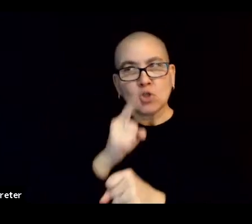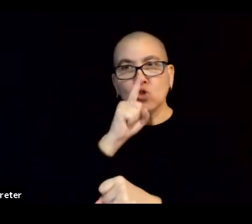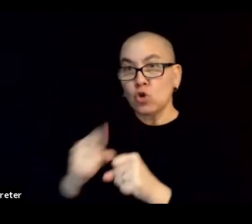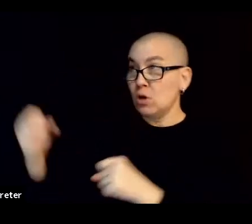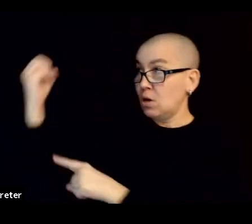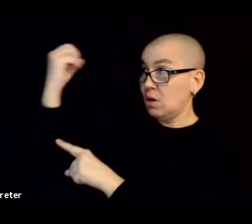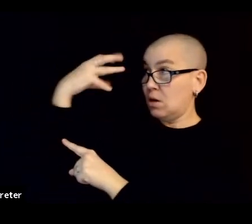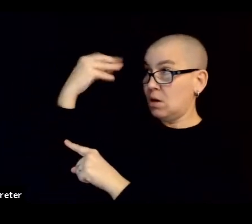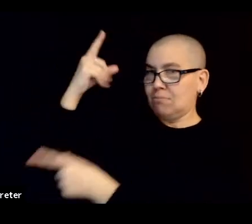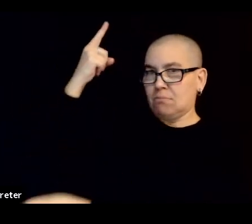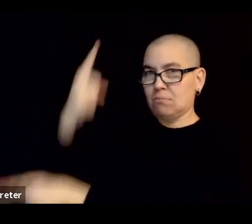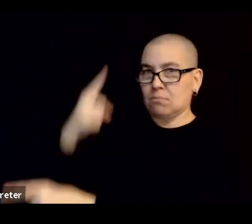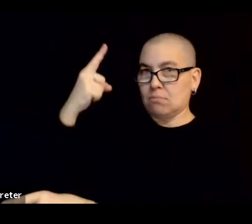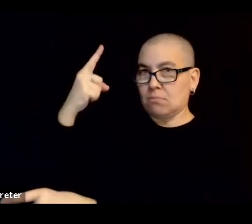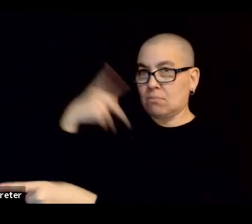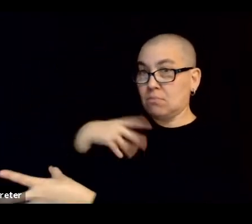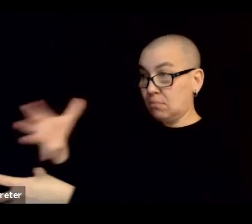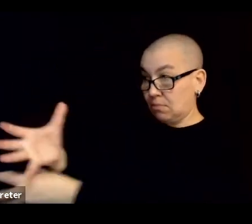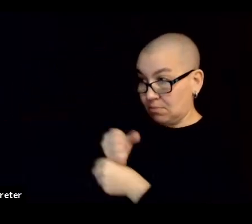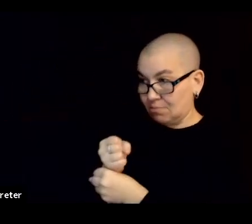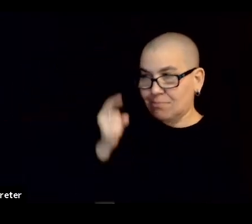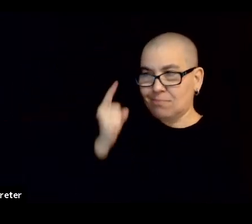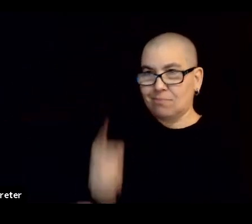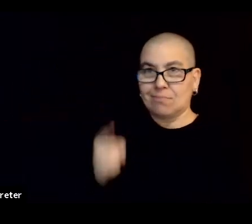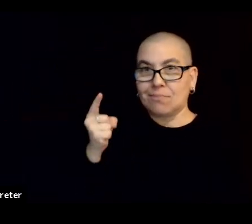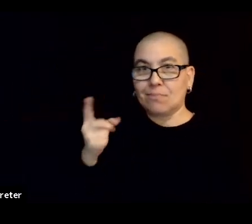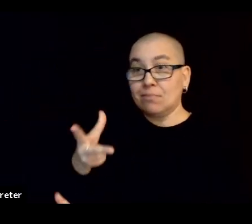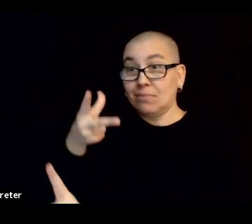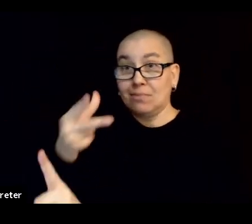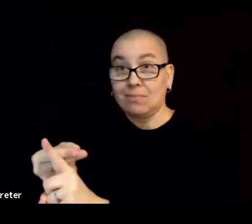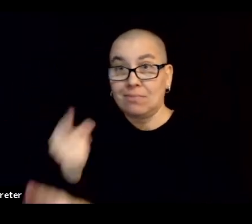new 65 older rule